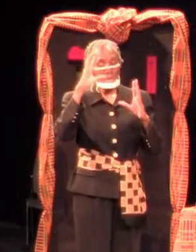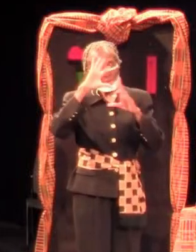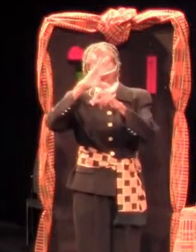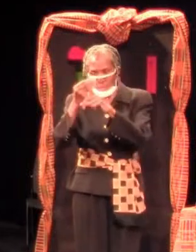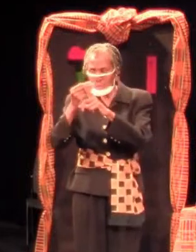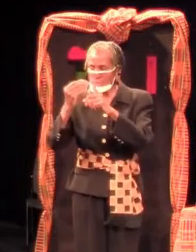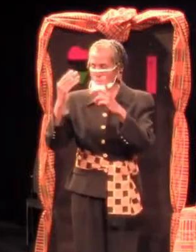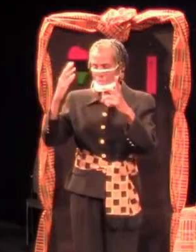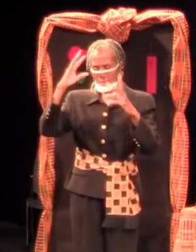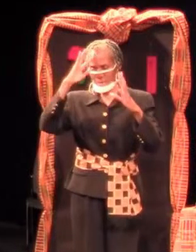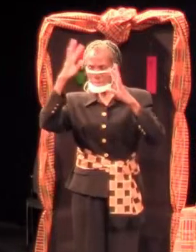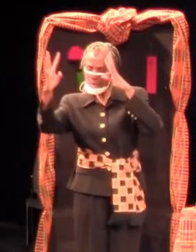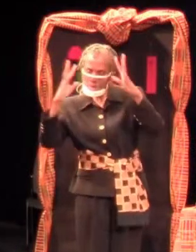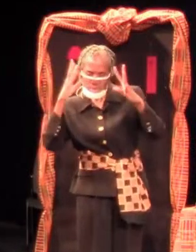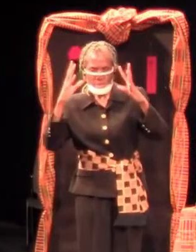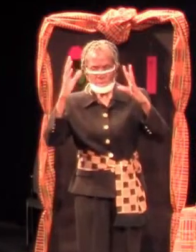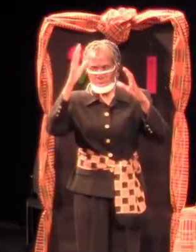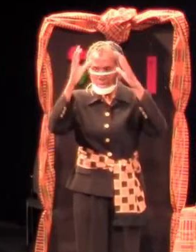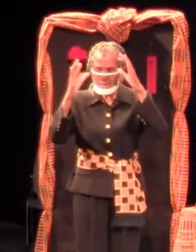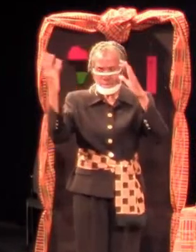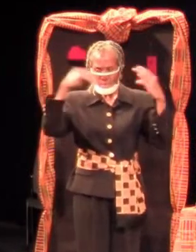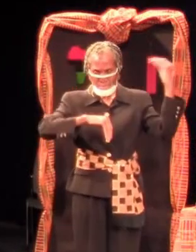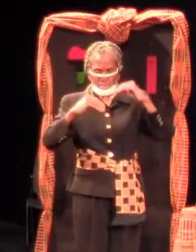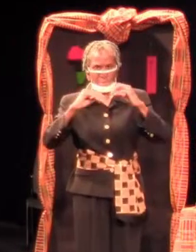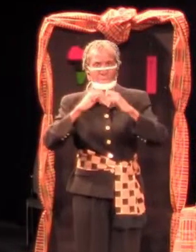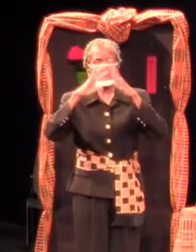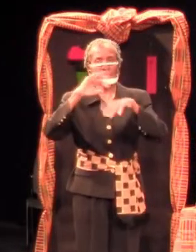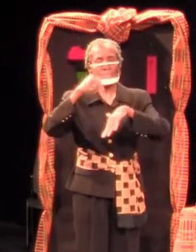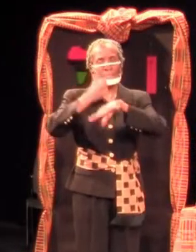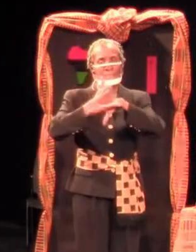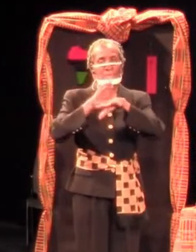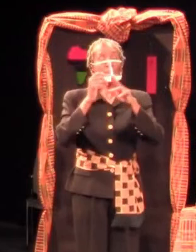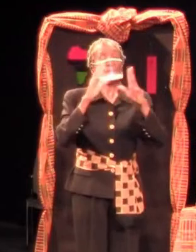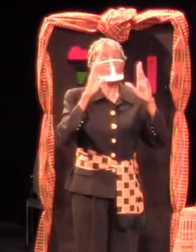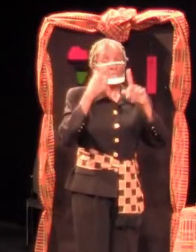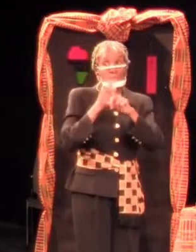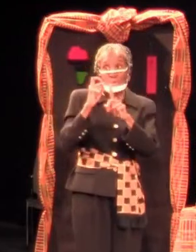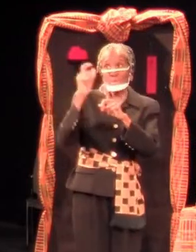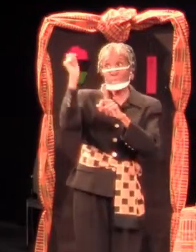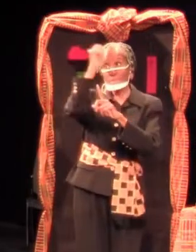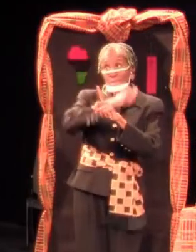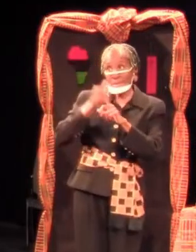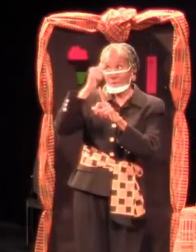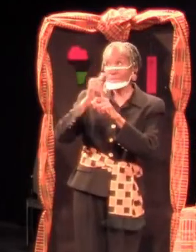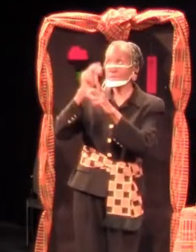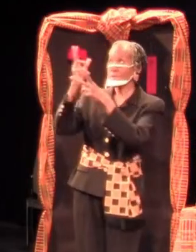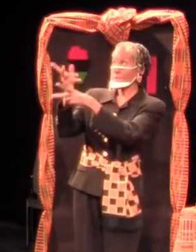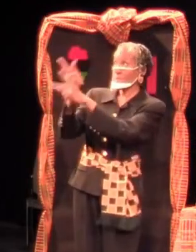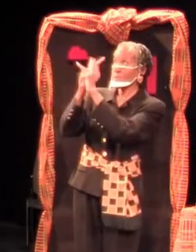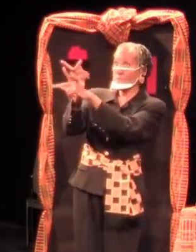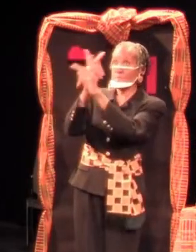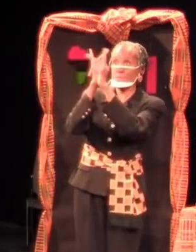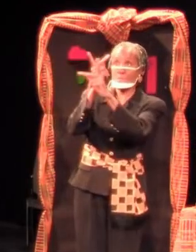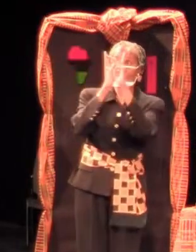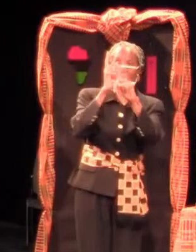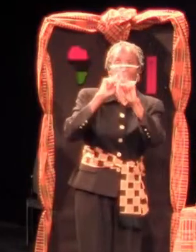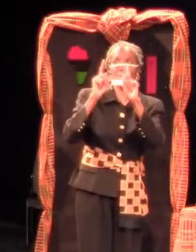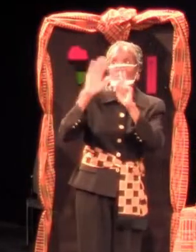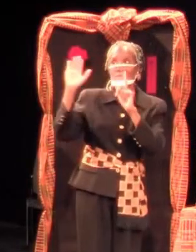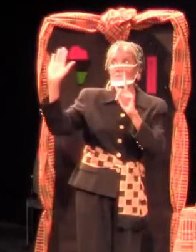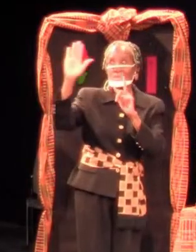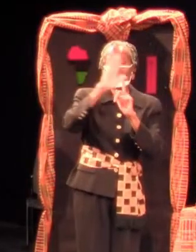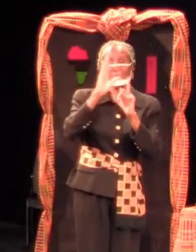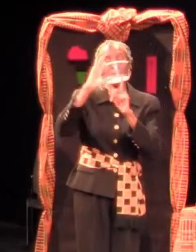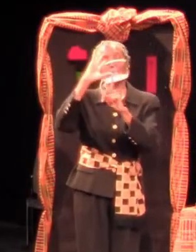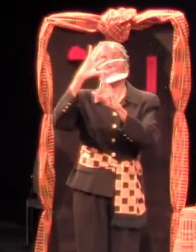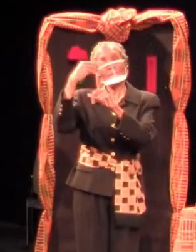cultural synthesis. The continental African components of Kwanzaa are a synthesis of various cultural values and